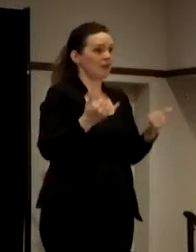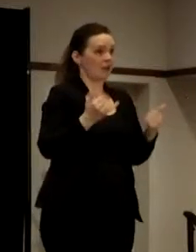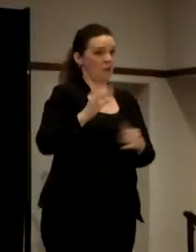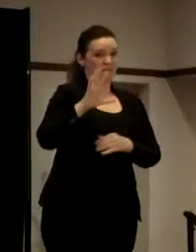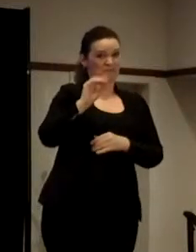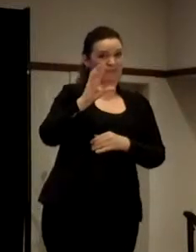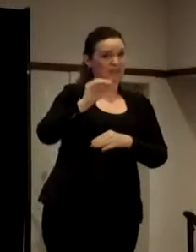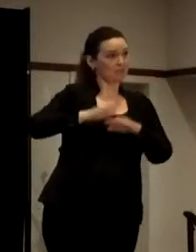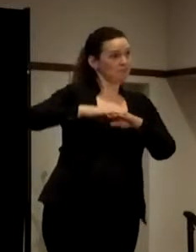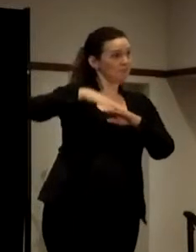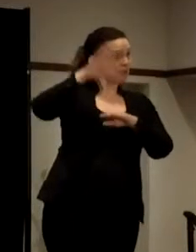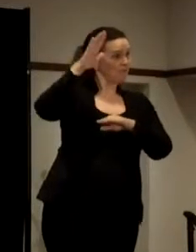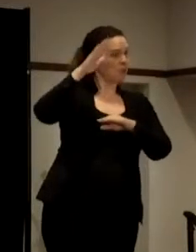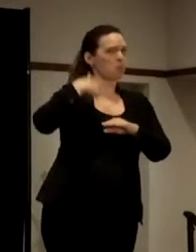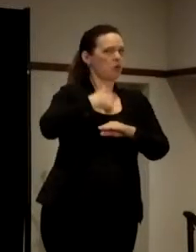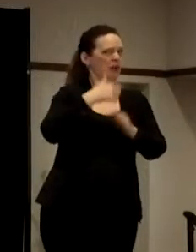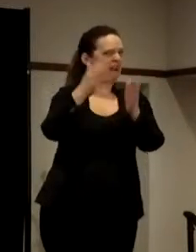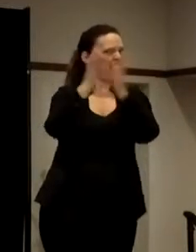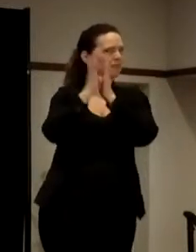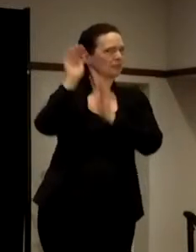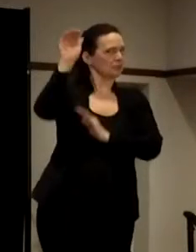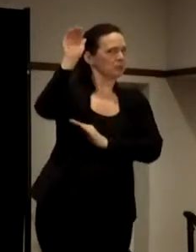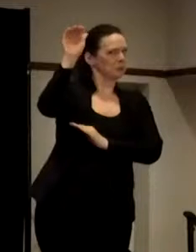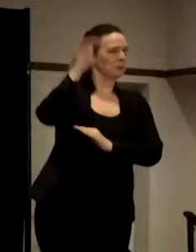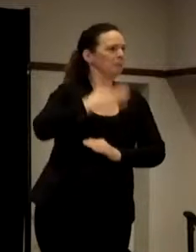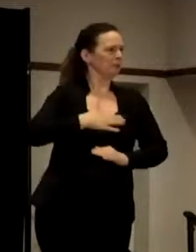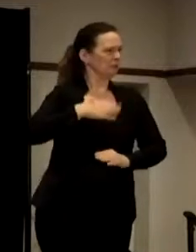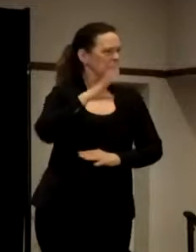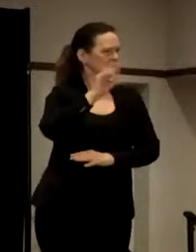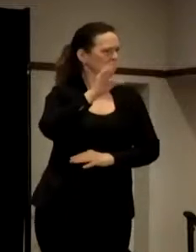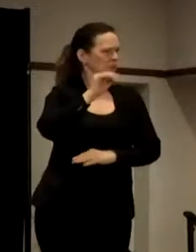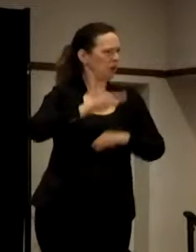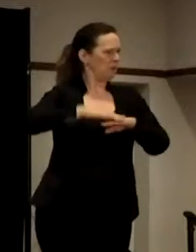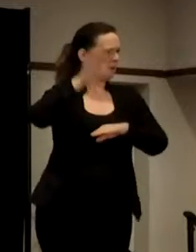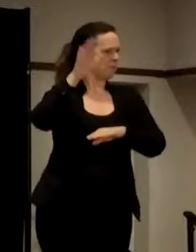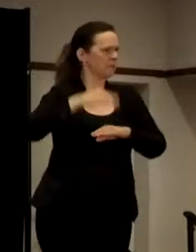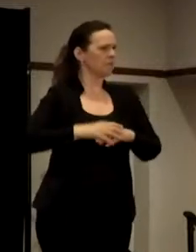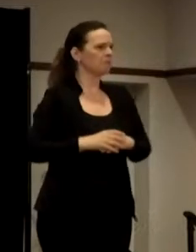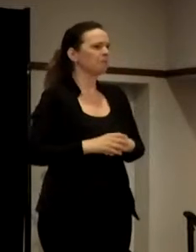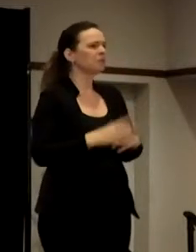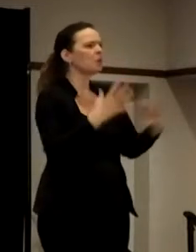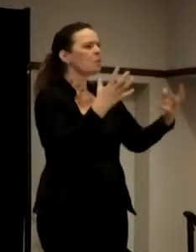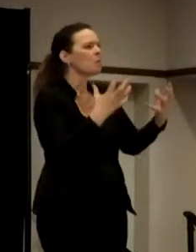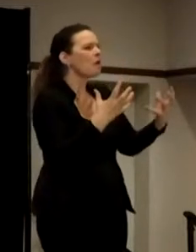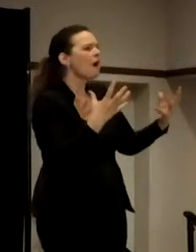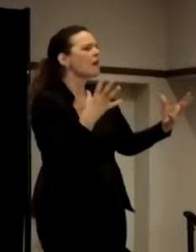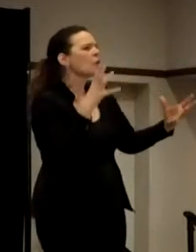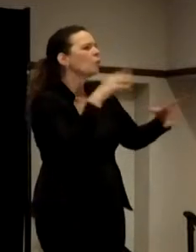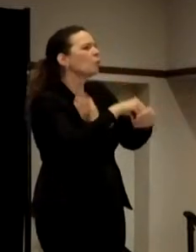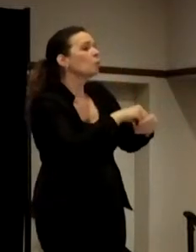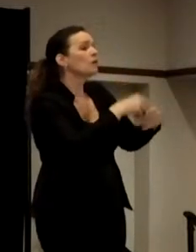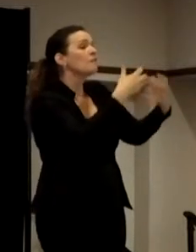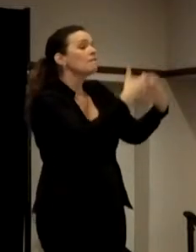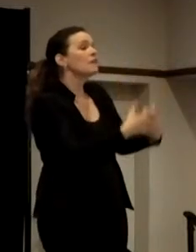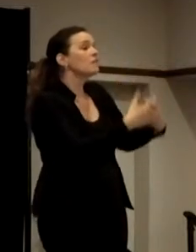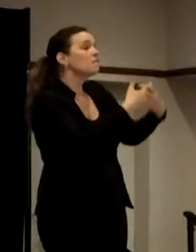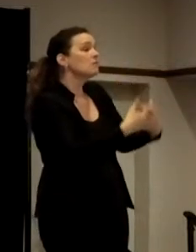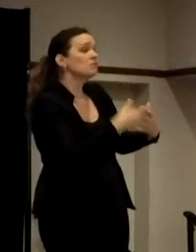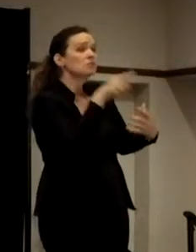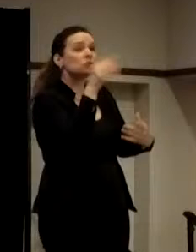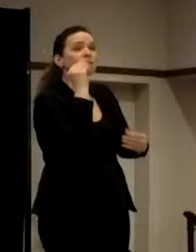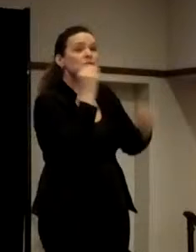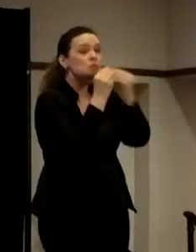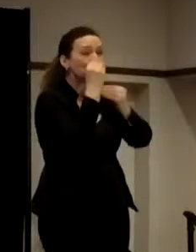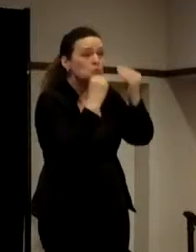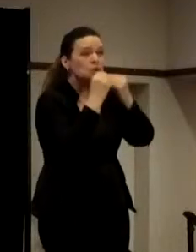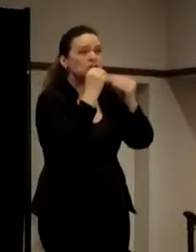specifically agricultural workers and food security workers, if they're going to go in that category. It